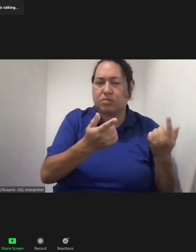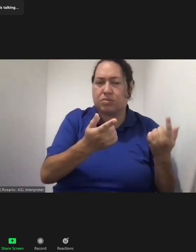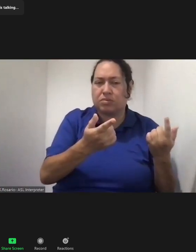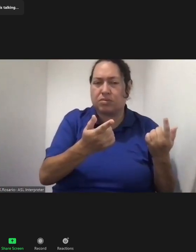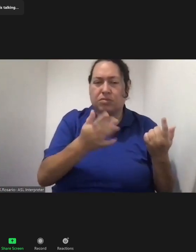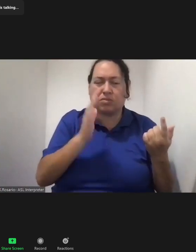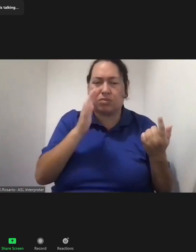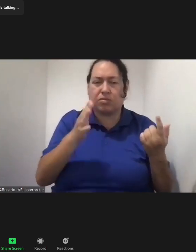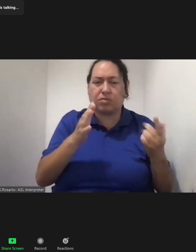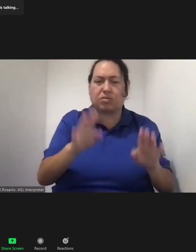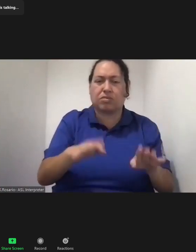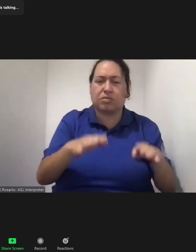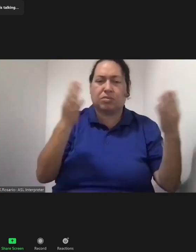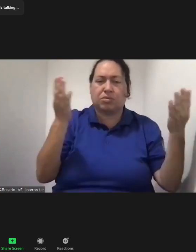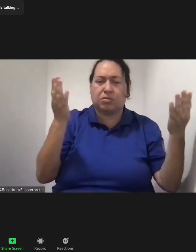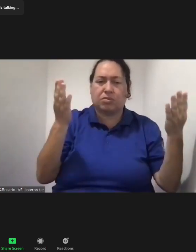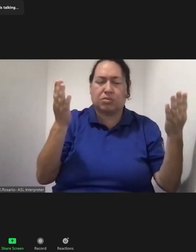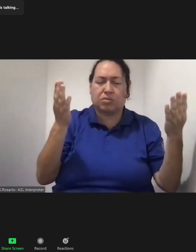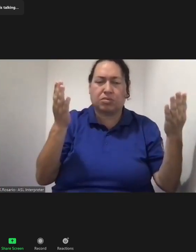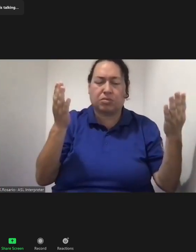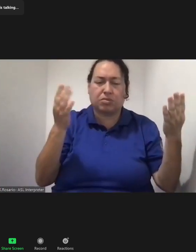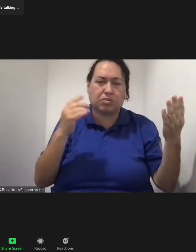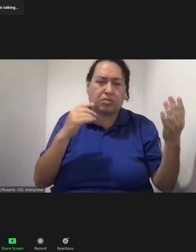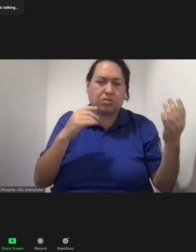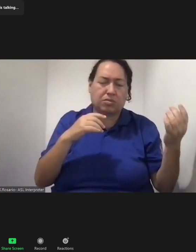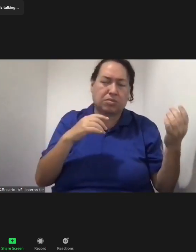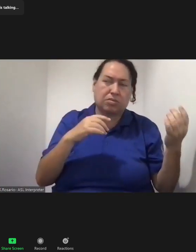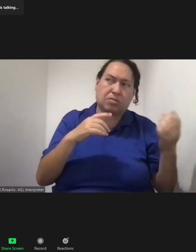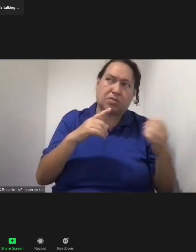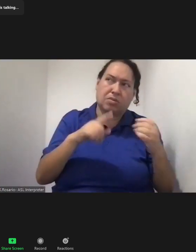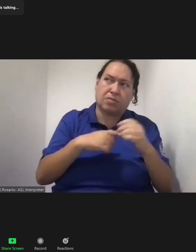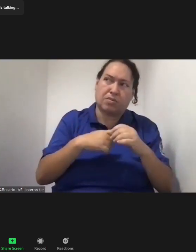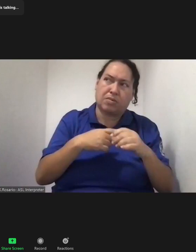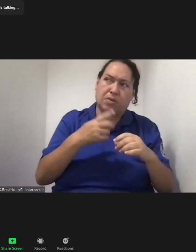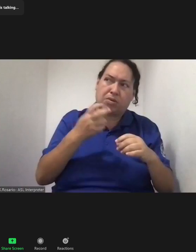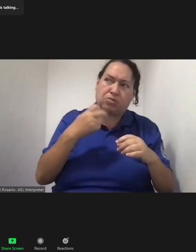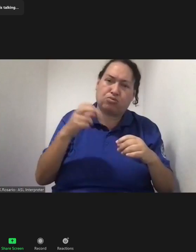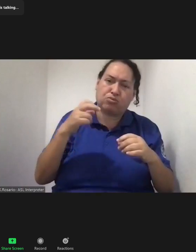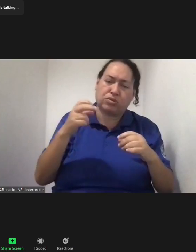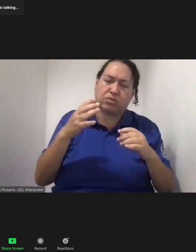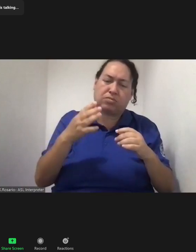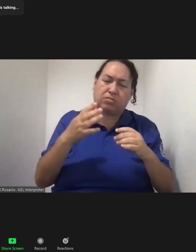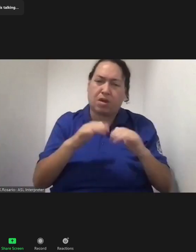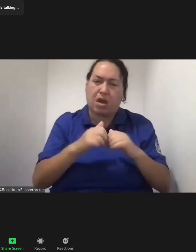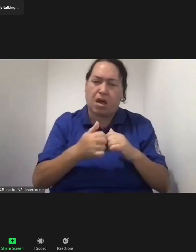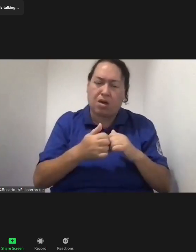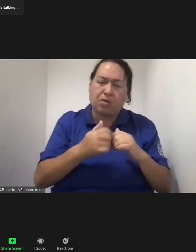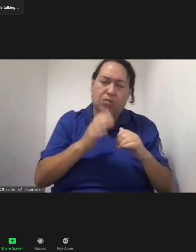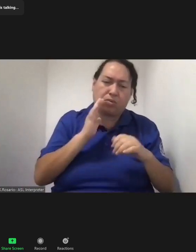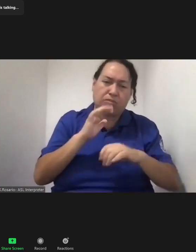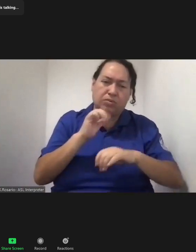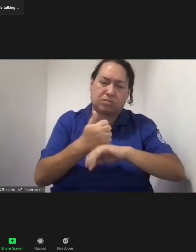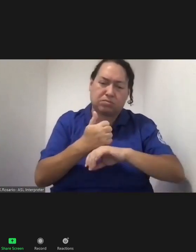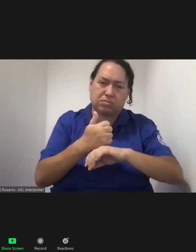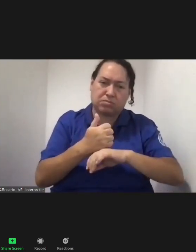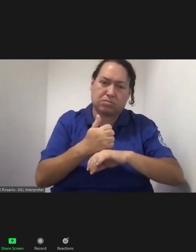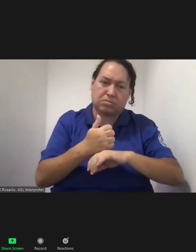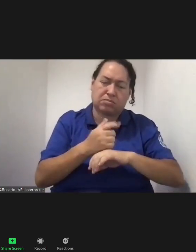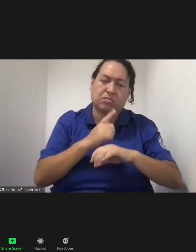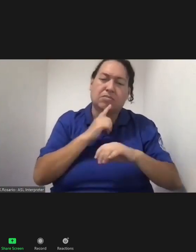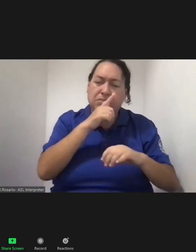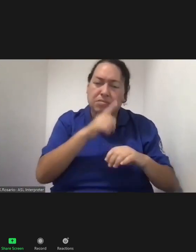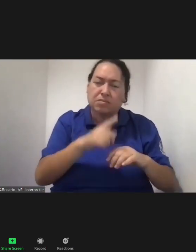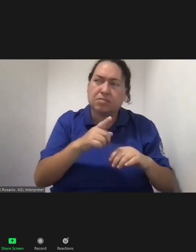reopening of Guam tourism? How do we mark this event if we are going to officially open?